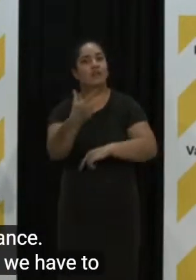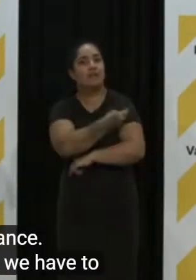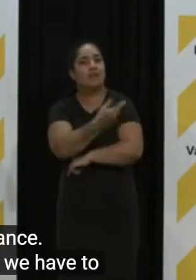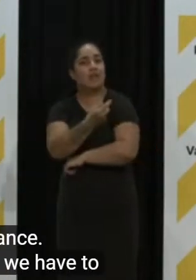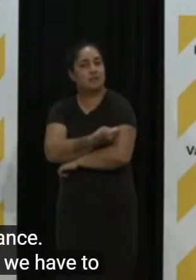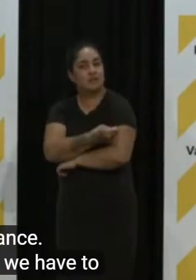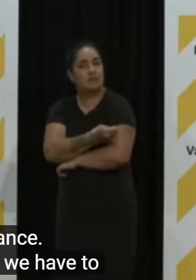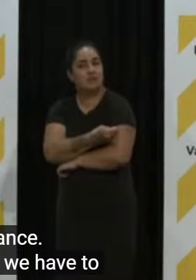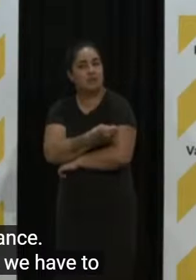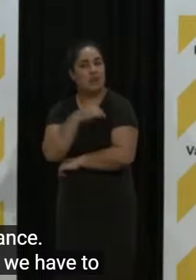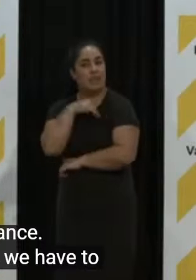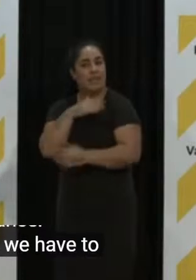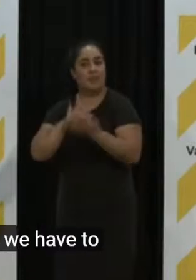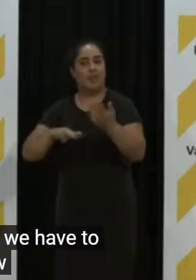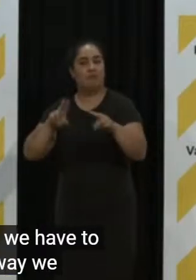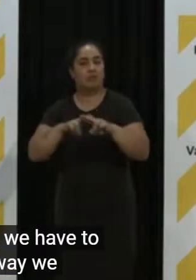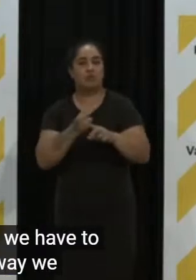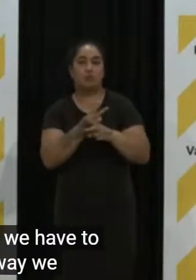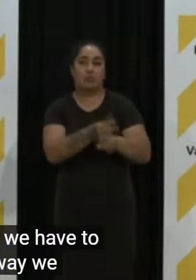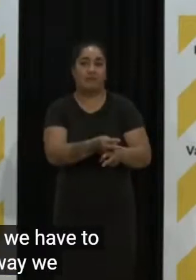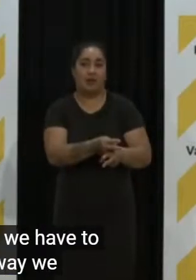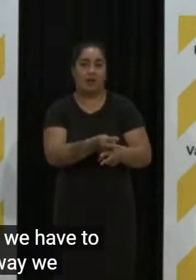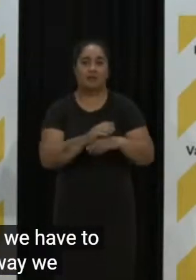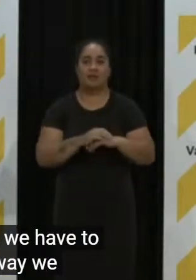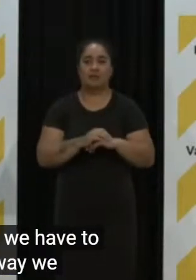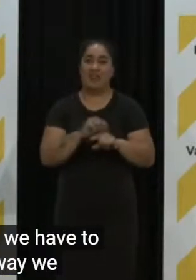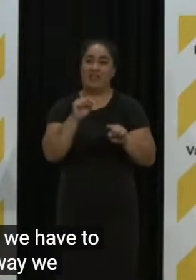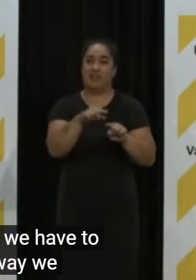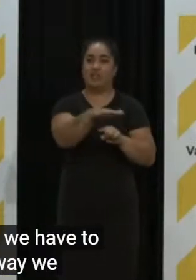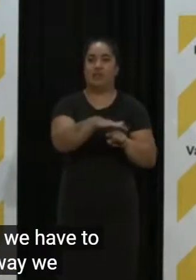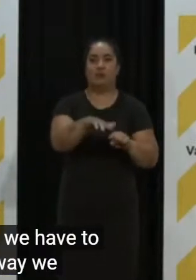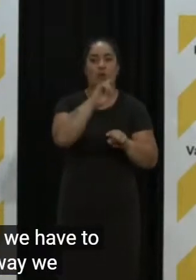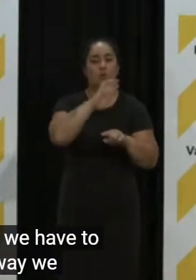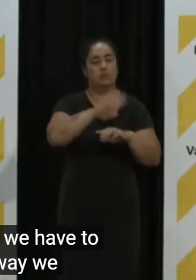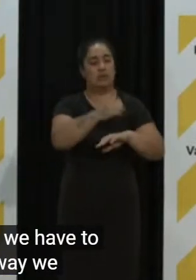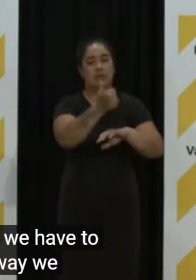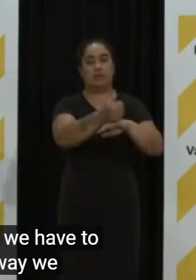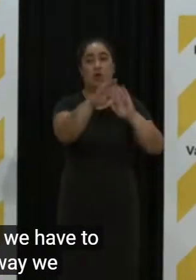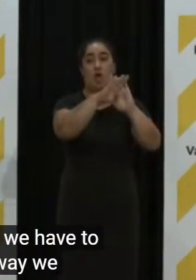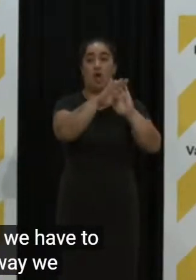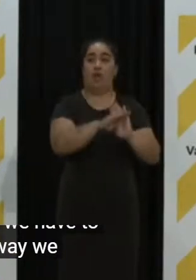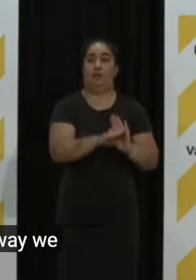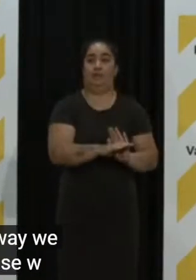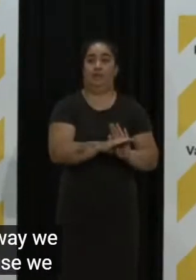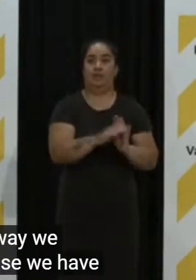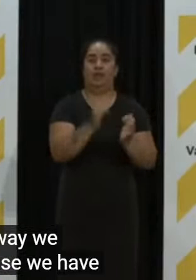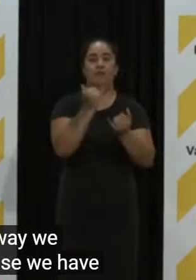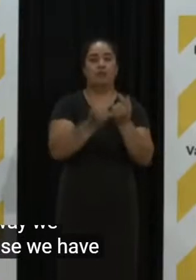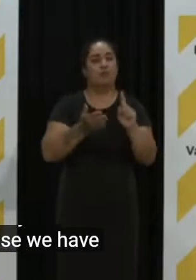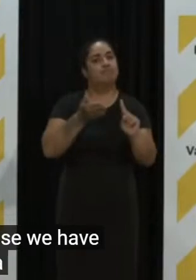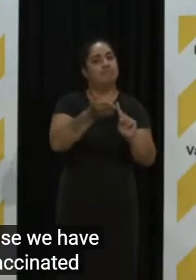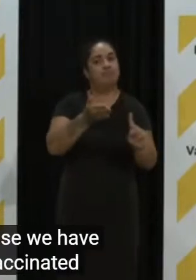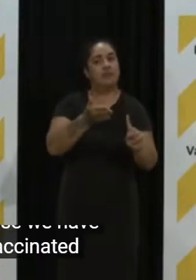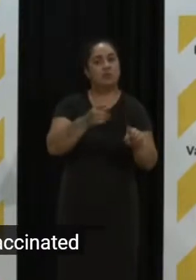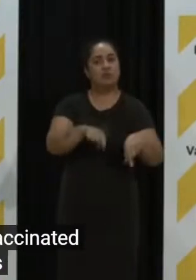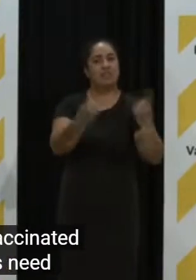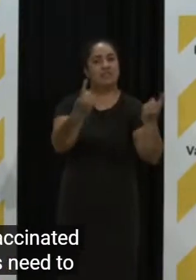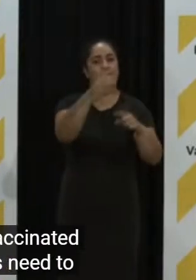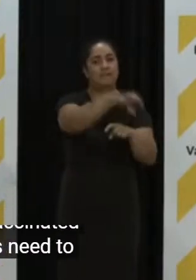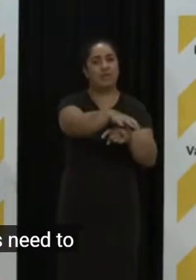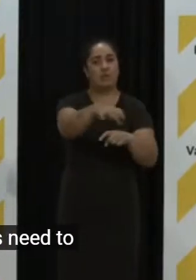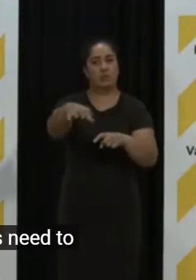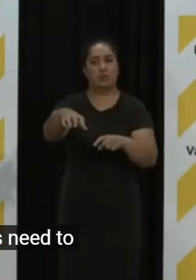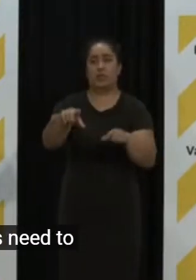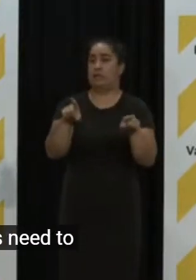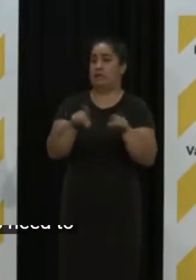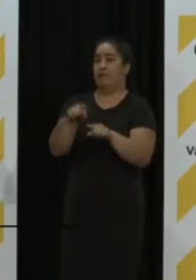to supervise them. So that's an area where we will be putting out sector guidance this week that is quite particular to those venues. We'll do the same for local government